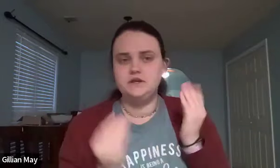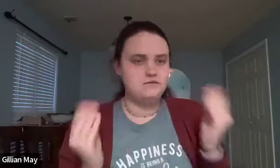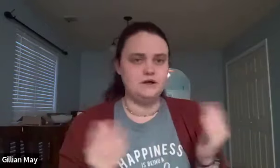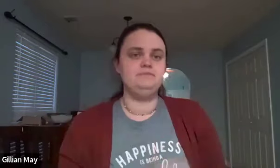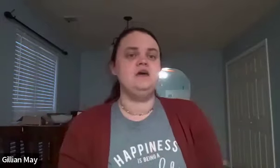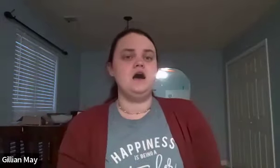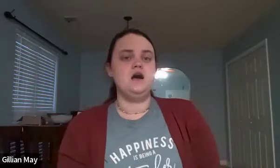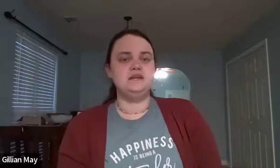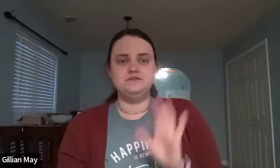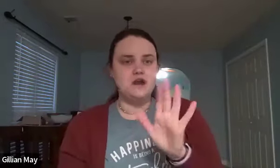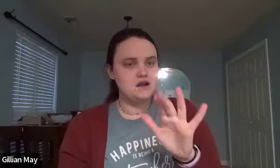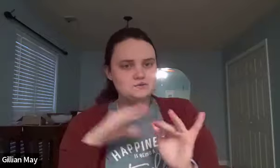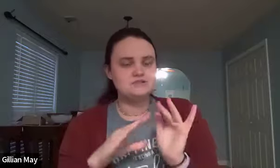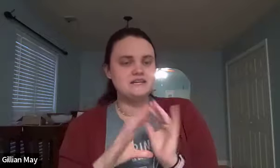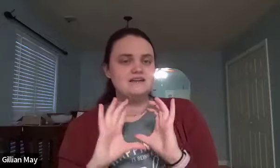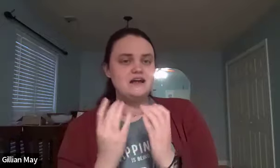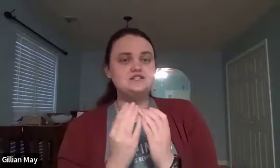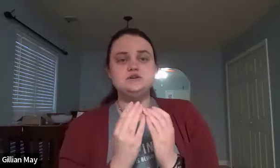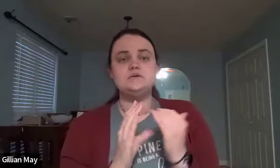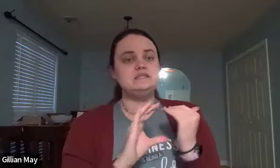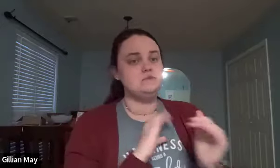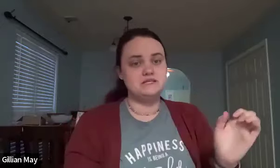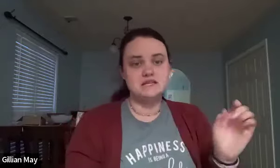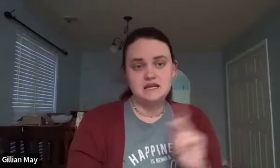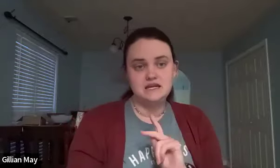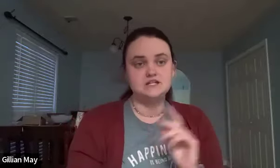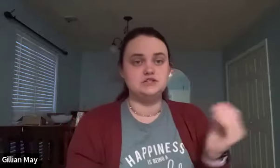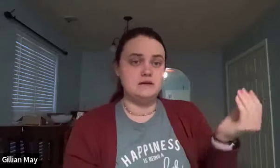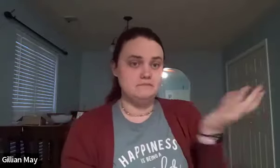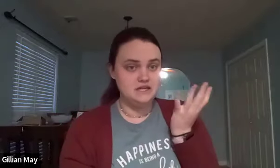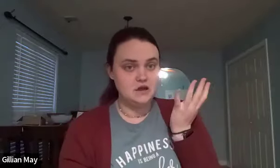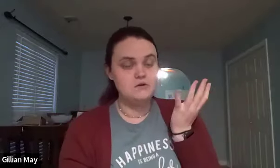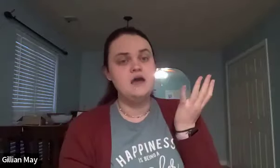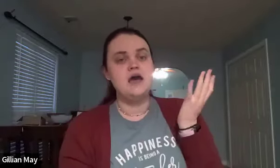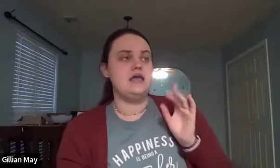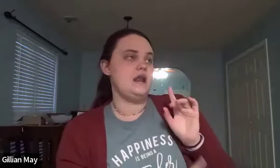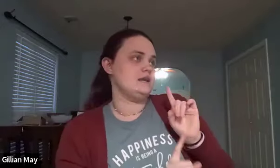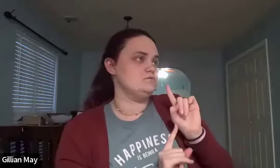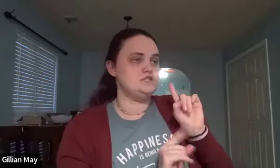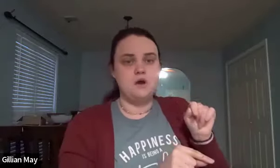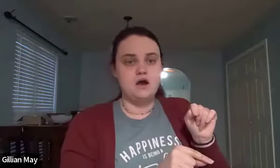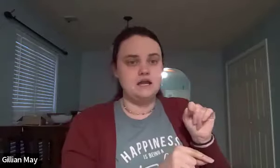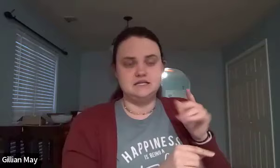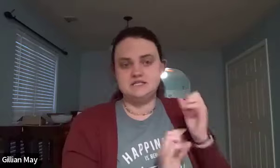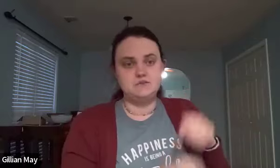go for it. And if you're not comfortable doing it in class, you can always email Miss Katie and she'll let me know and I can respond as best as